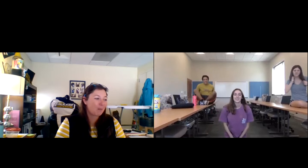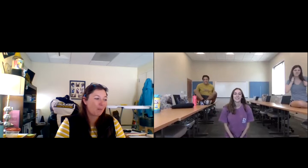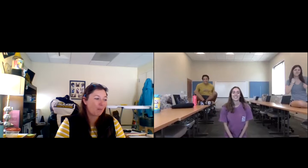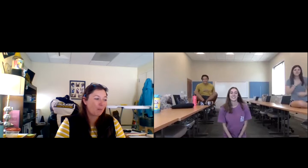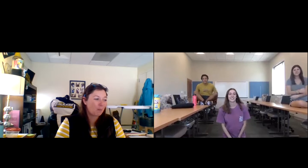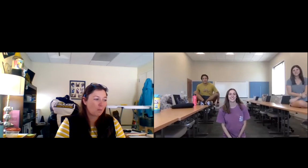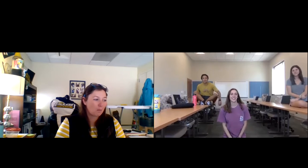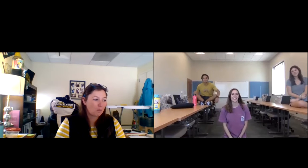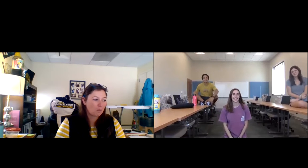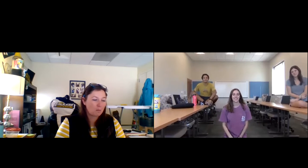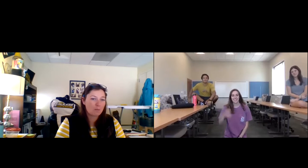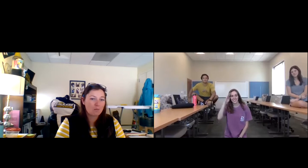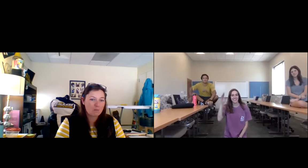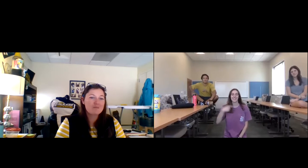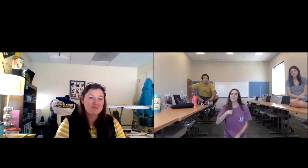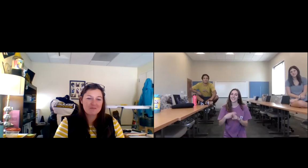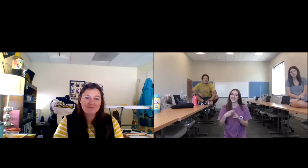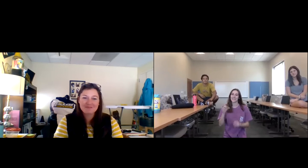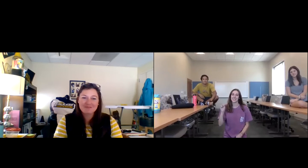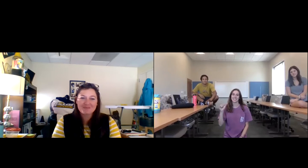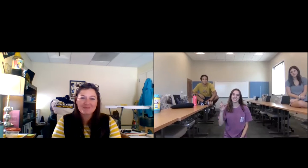we're going to introduce ourselves. So hello, my name is Sydney.